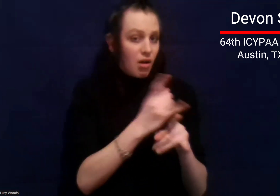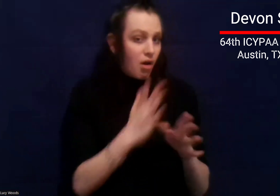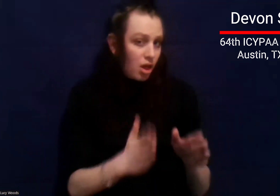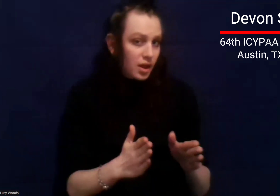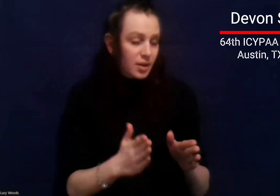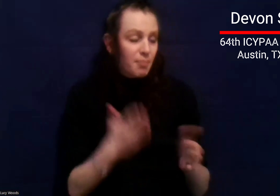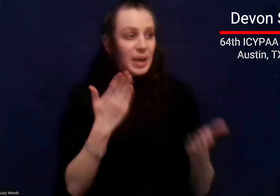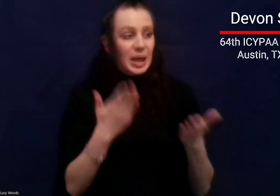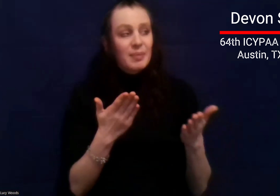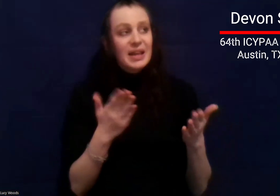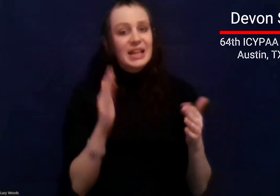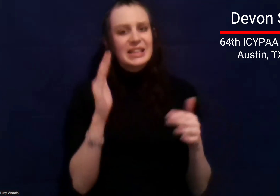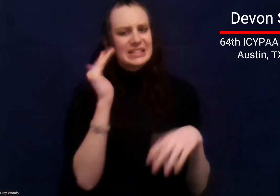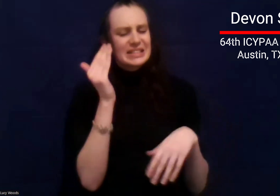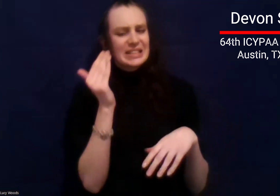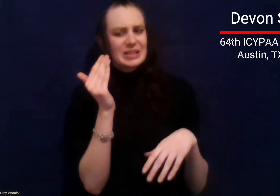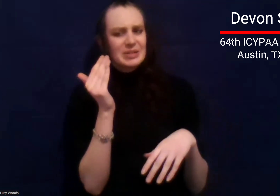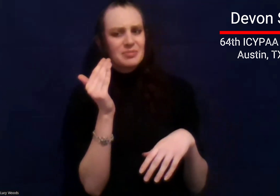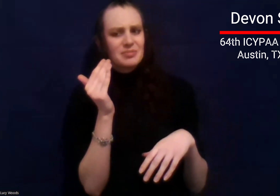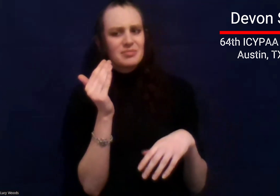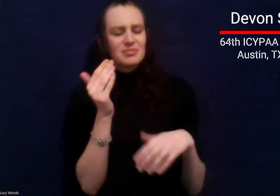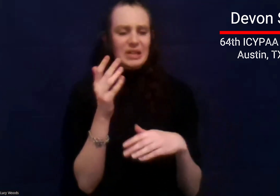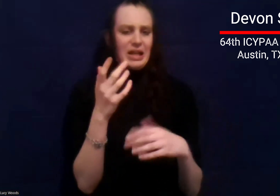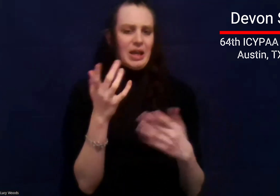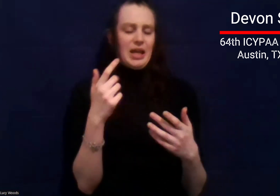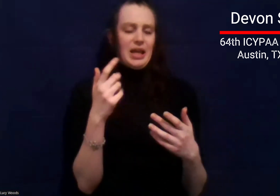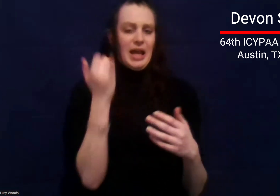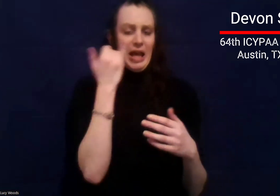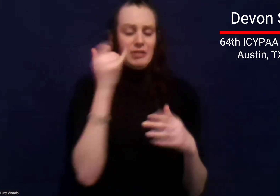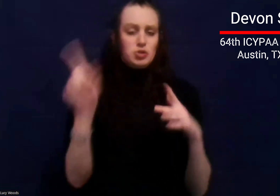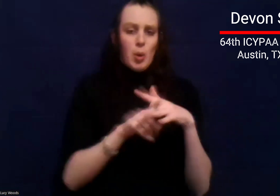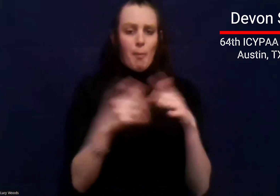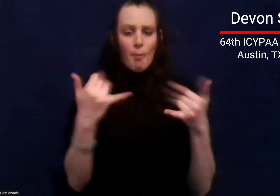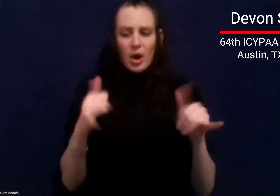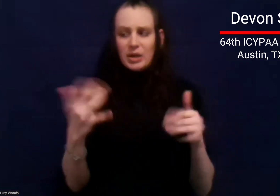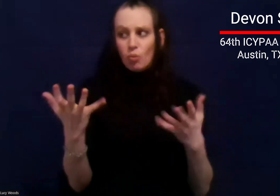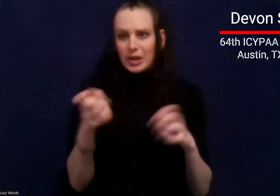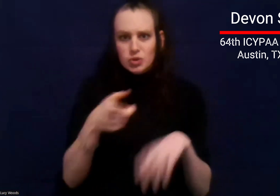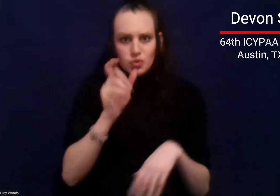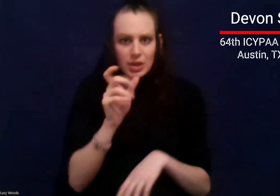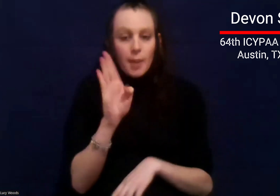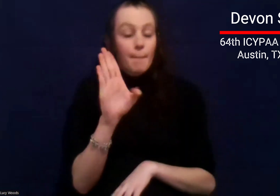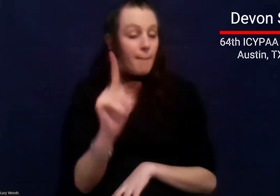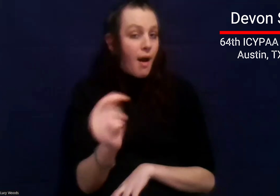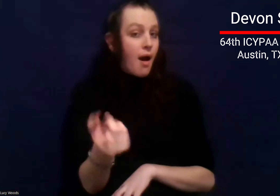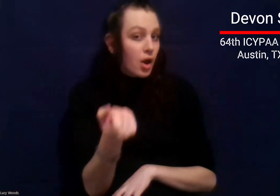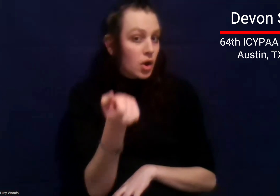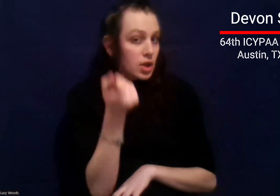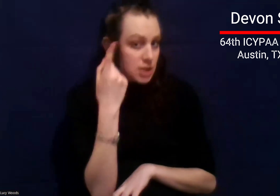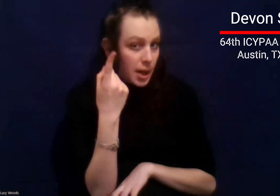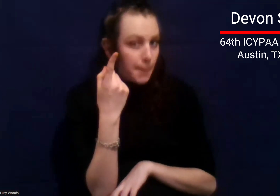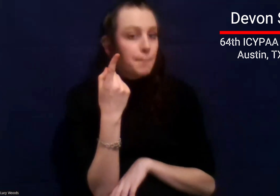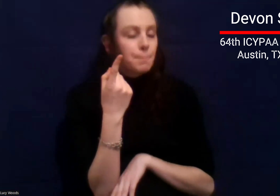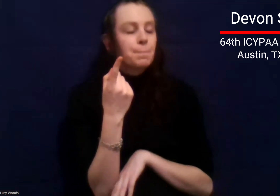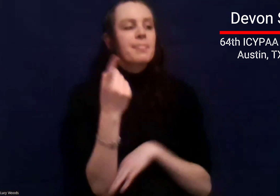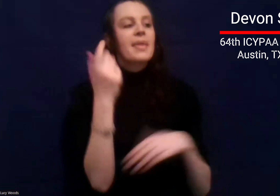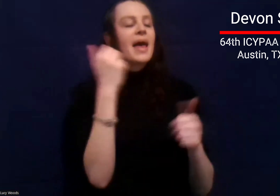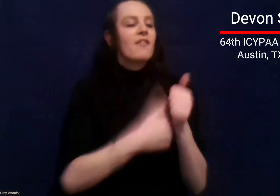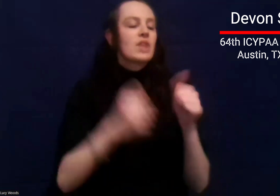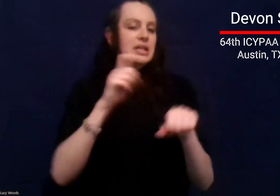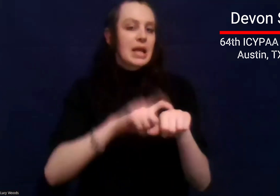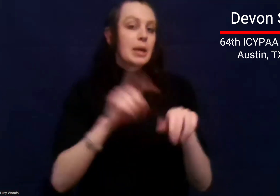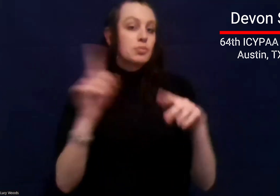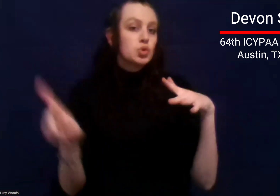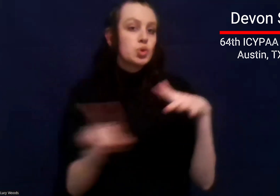tempting providence, but it isn't. You will note that we have made an important qualification. Therefore, ask yourself on each occasion, have I